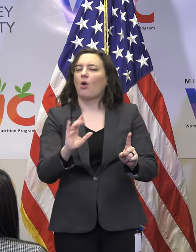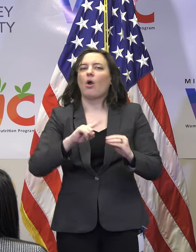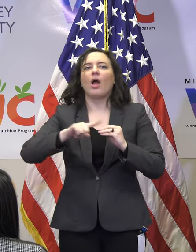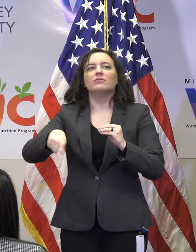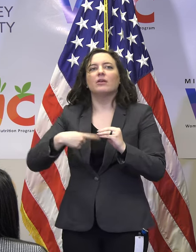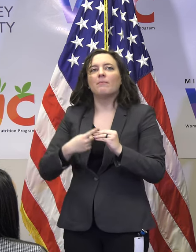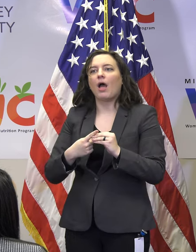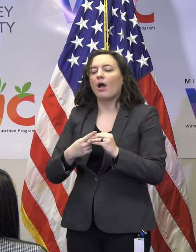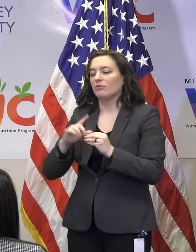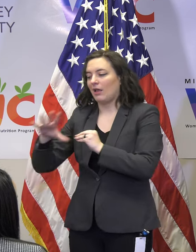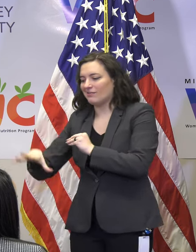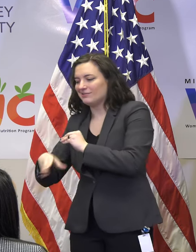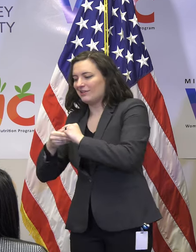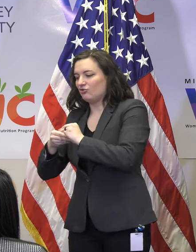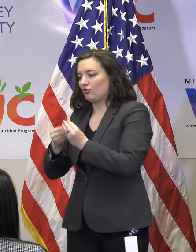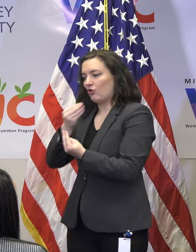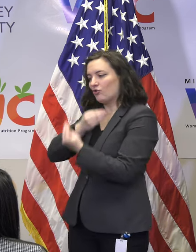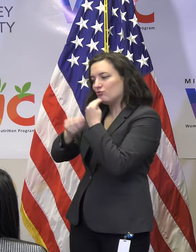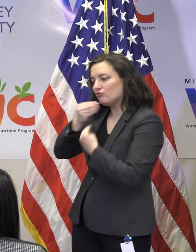Program. It's about